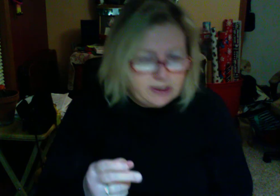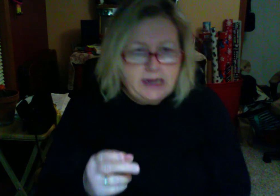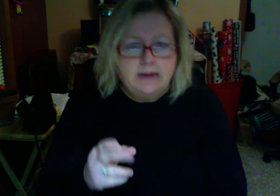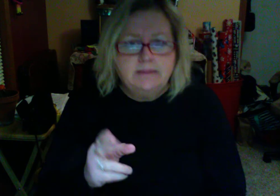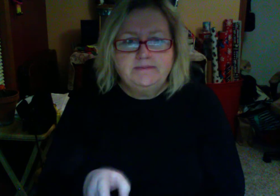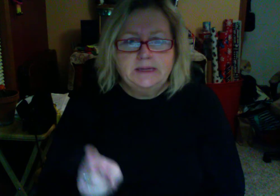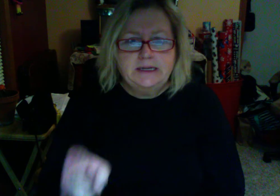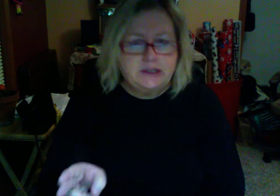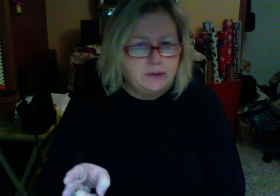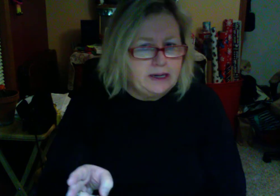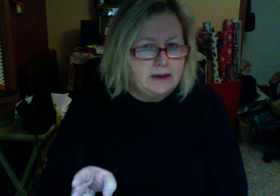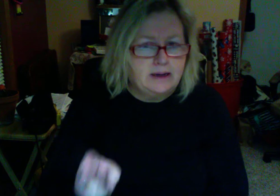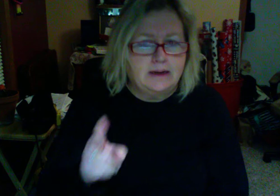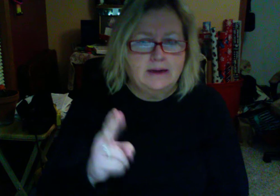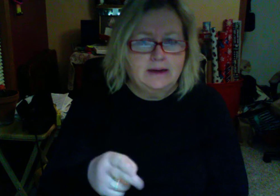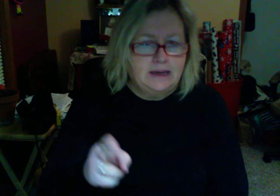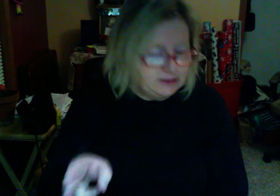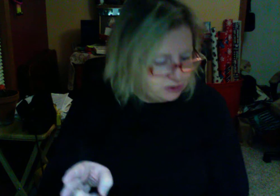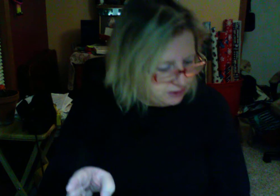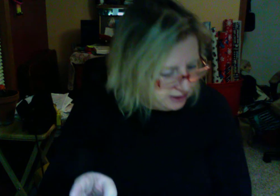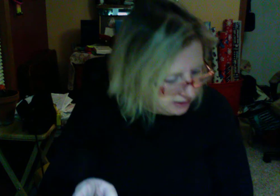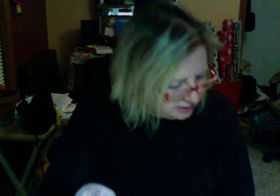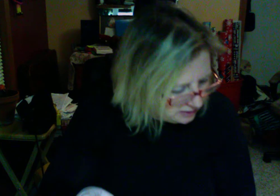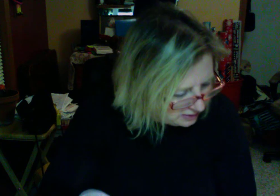History, history, history,